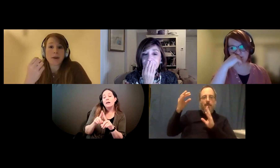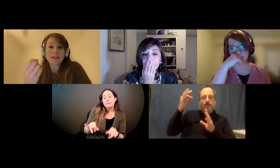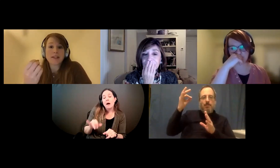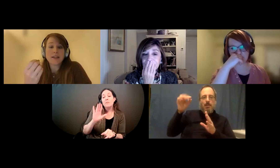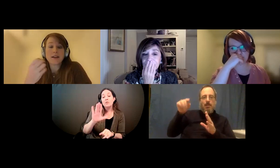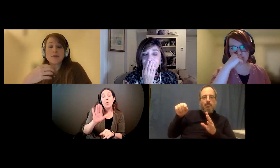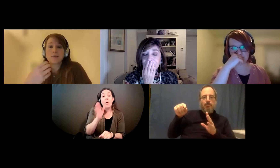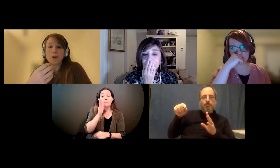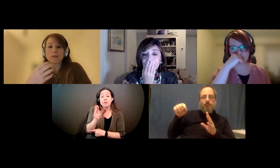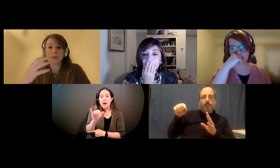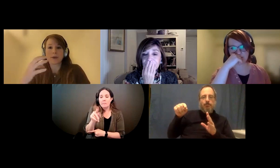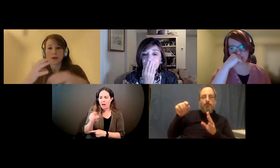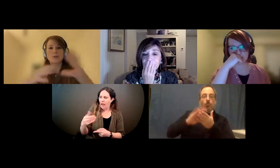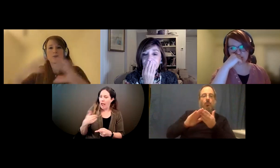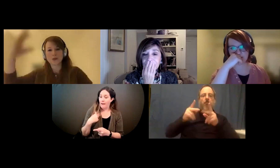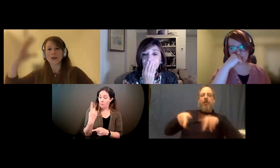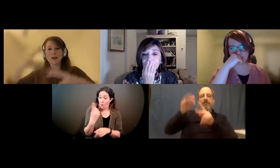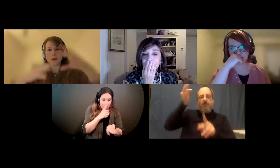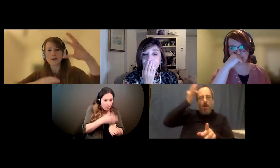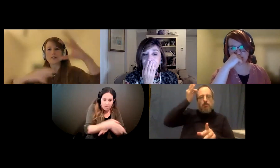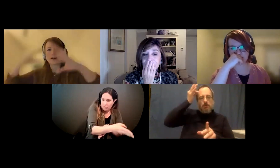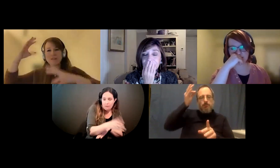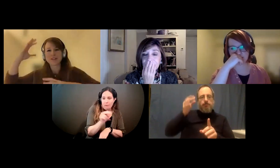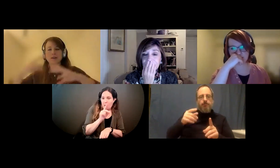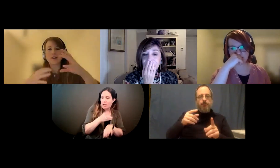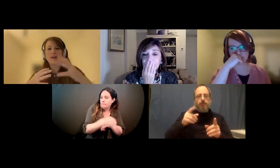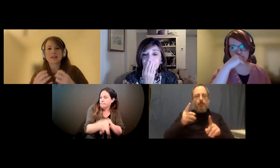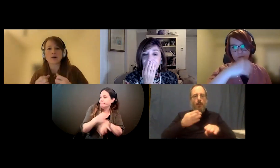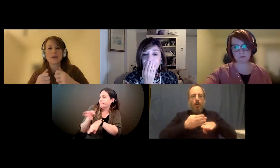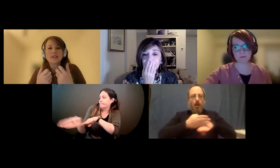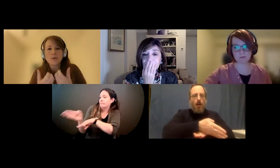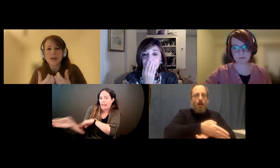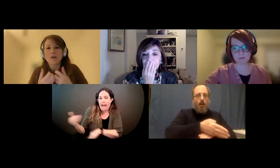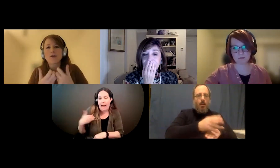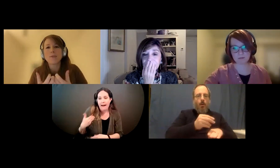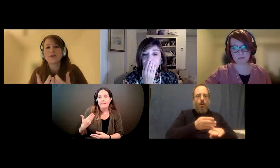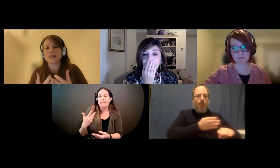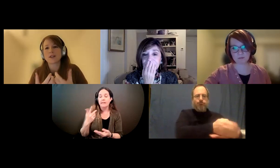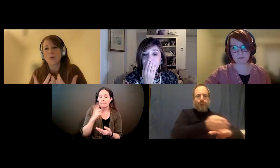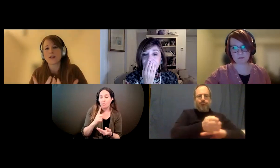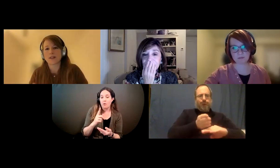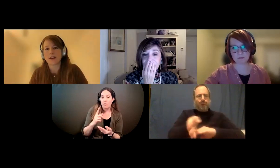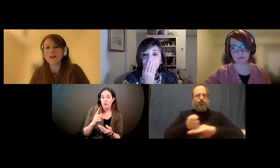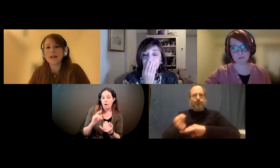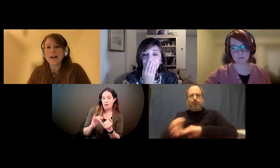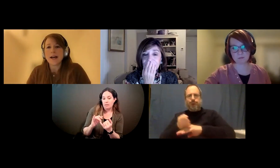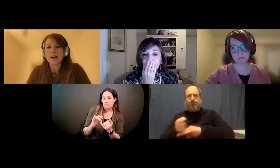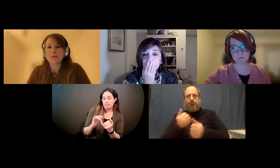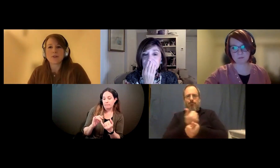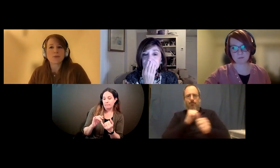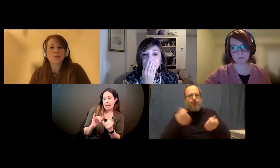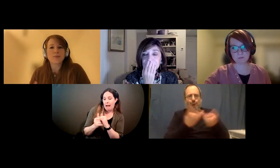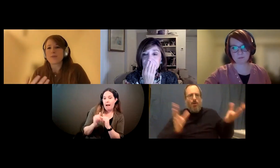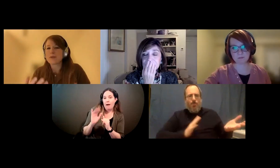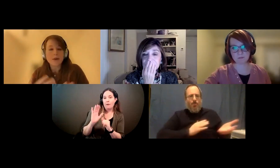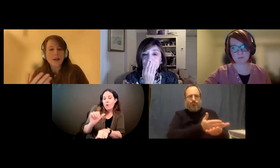at MIT, and even more so because you're talking about the different levels in the building. So the material of the object is always there. So